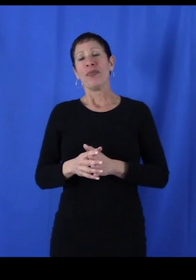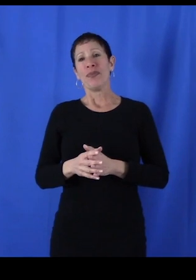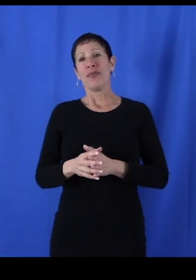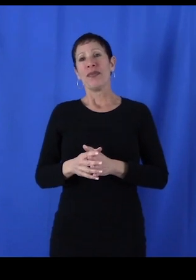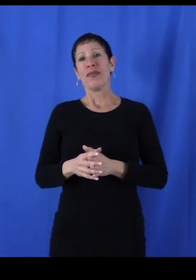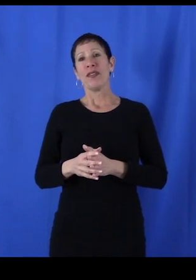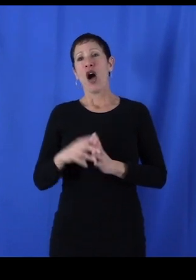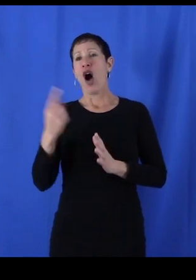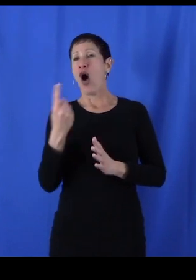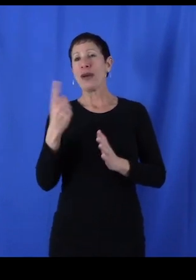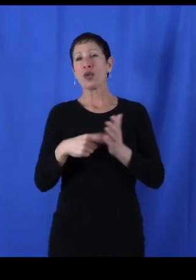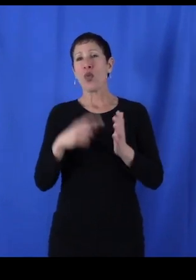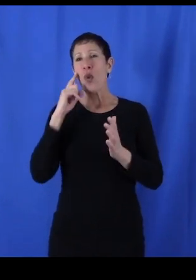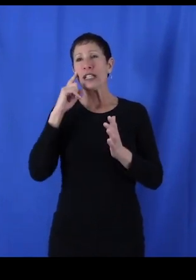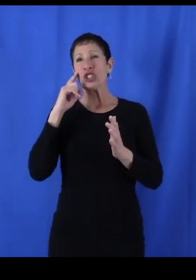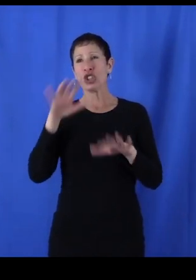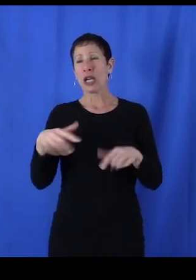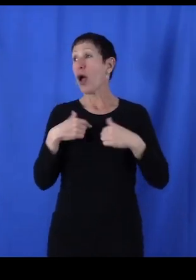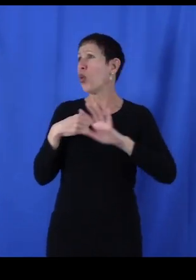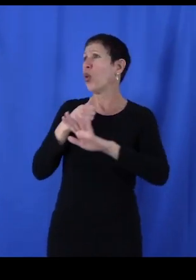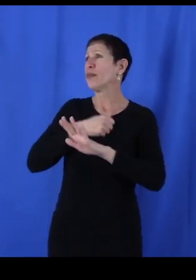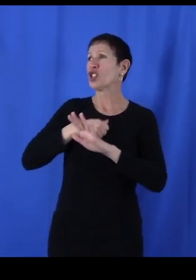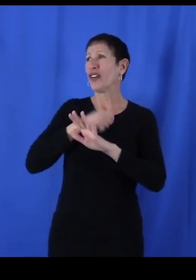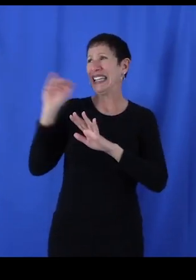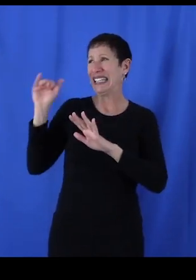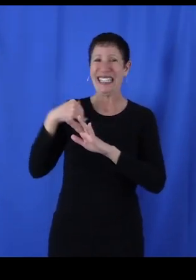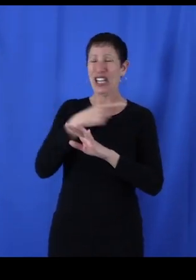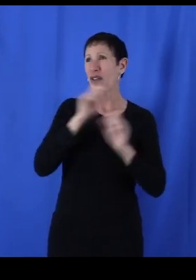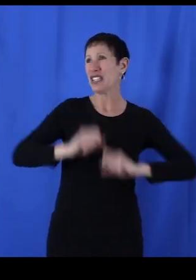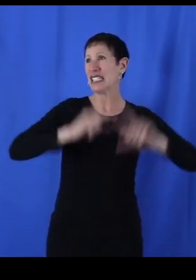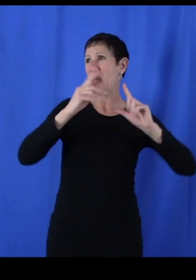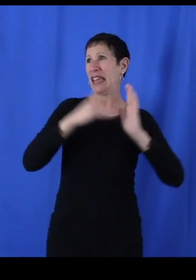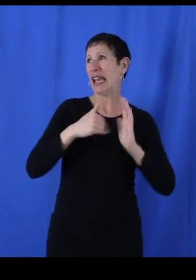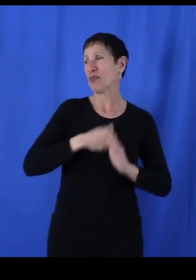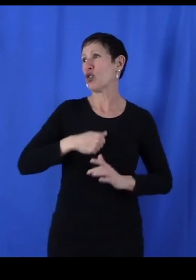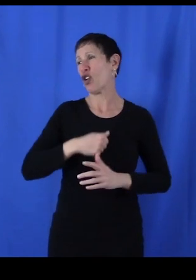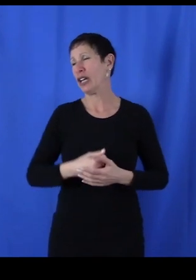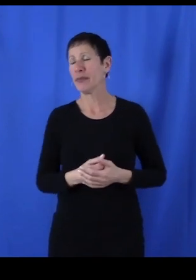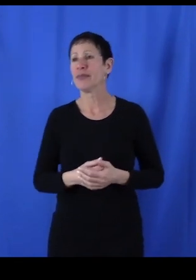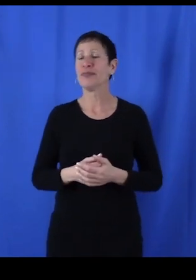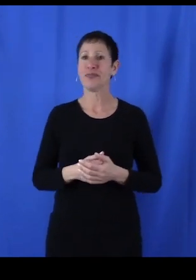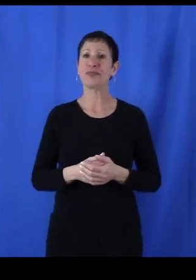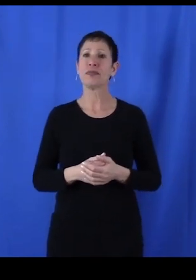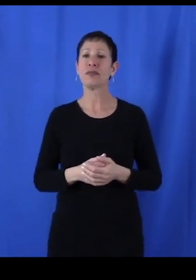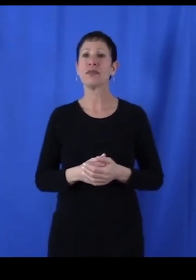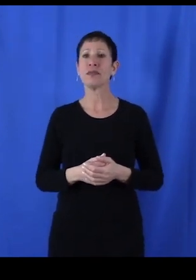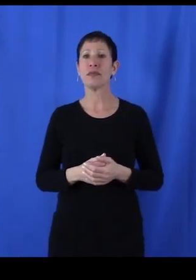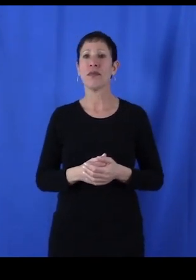what always shocked me, oh, is it possible, sorry, to get the display up again? So sorry.